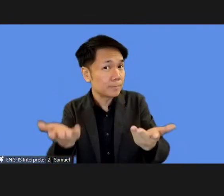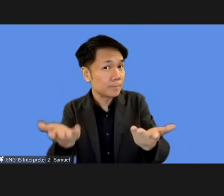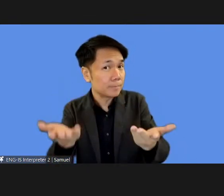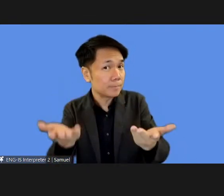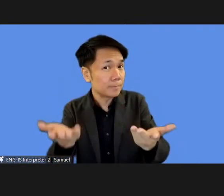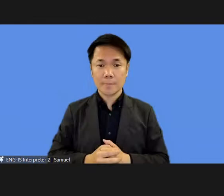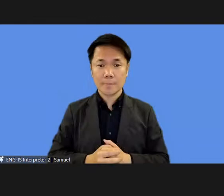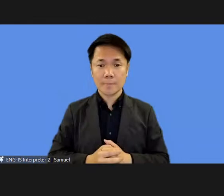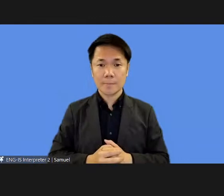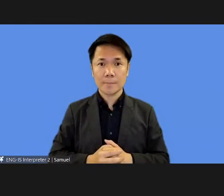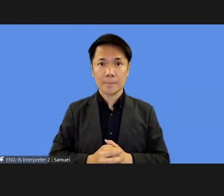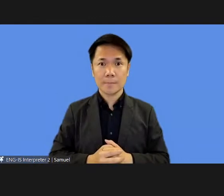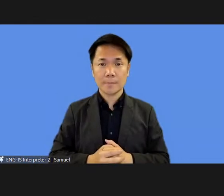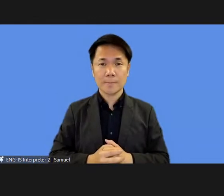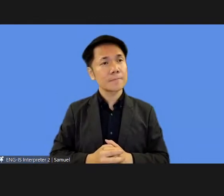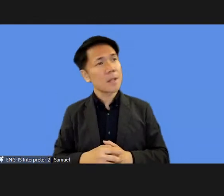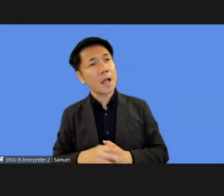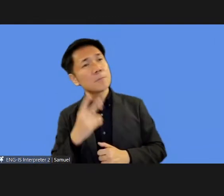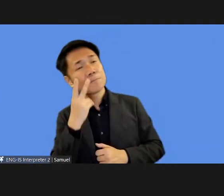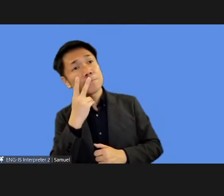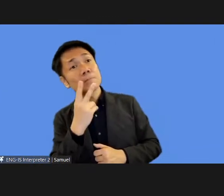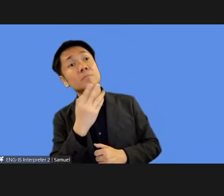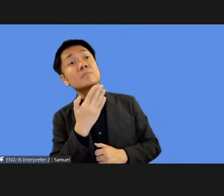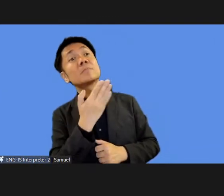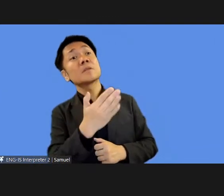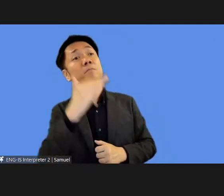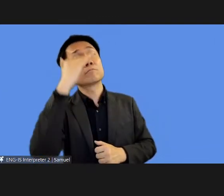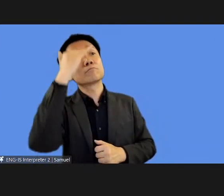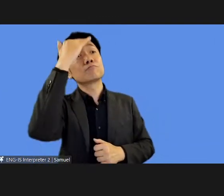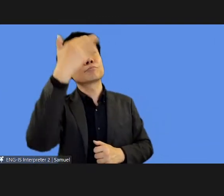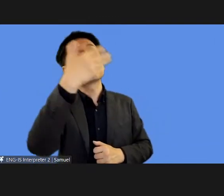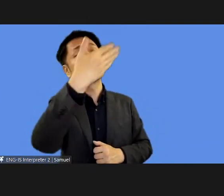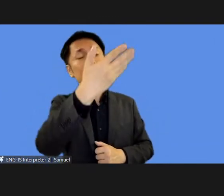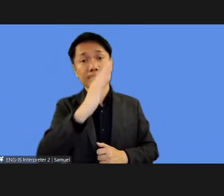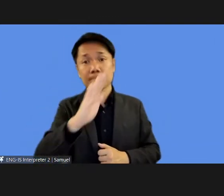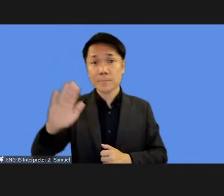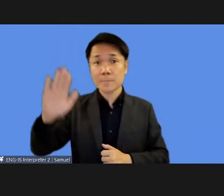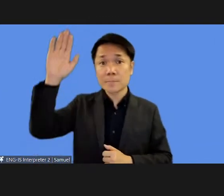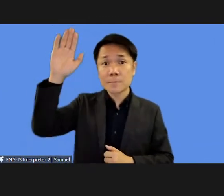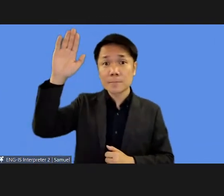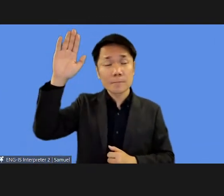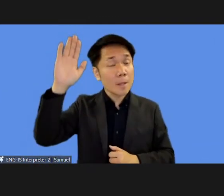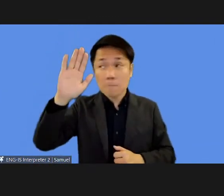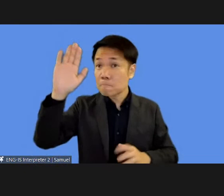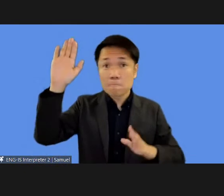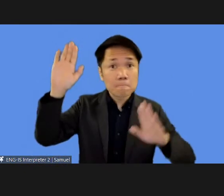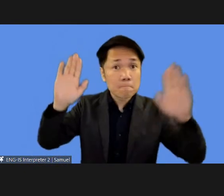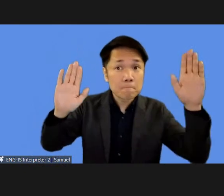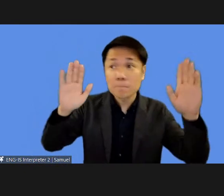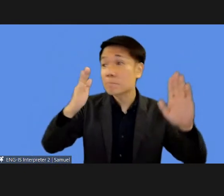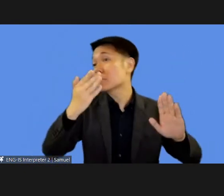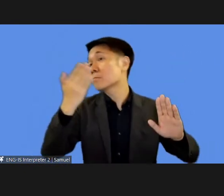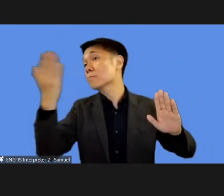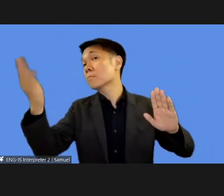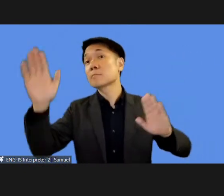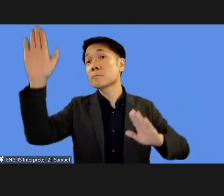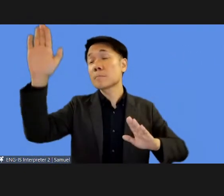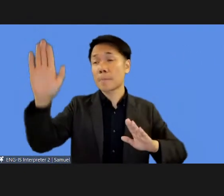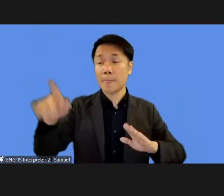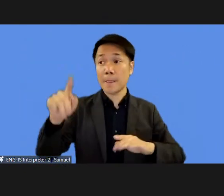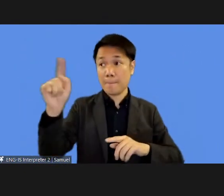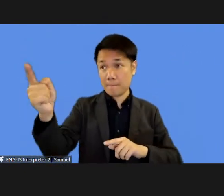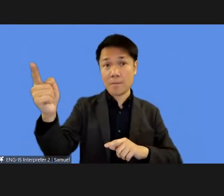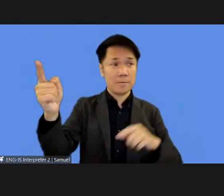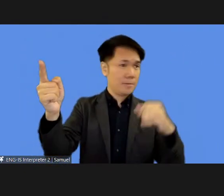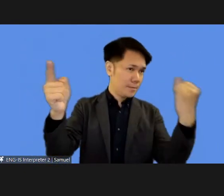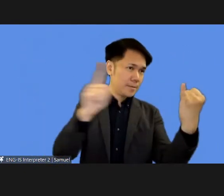So somebody who has requested the floor and who has not been recognized. Côte d'Ivoire first, then the last speaker. Thank